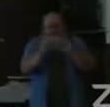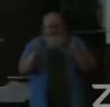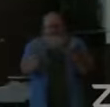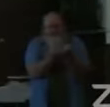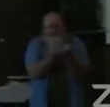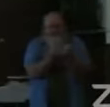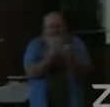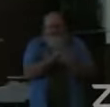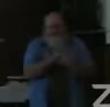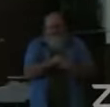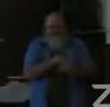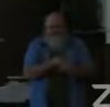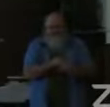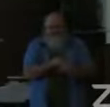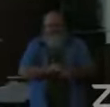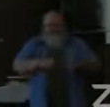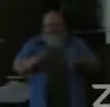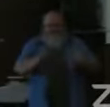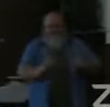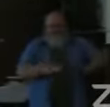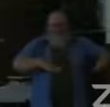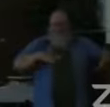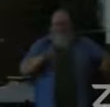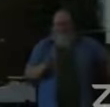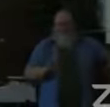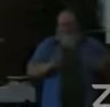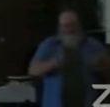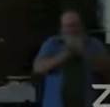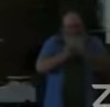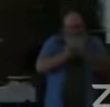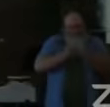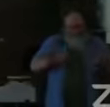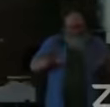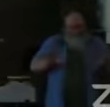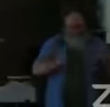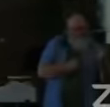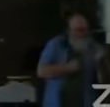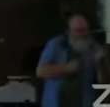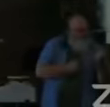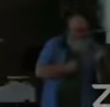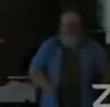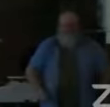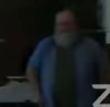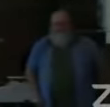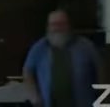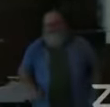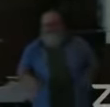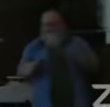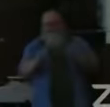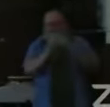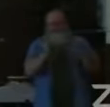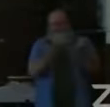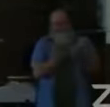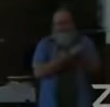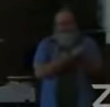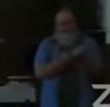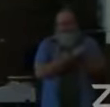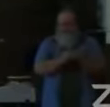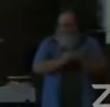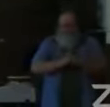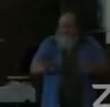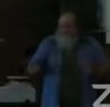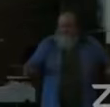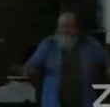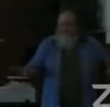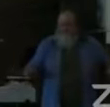societal friendship and harmony in the absence of hostility and violence. In a social sense, peace is commonly used